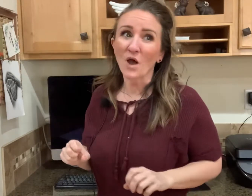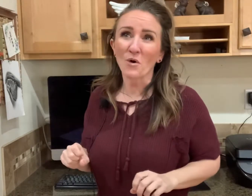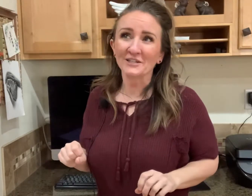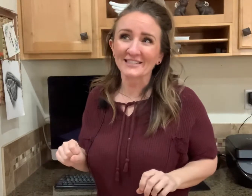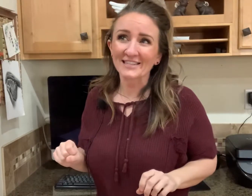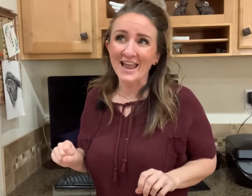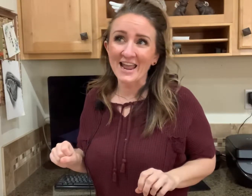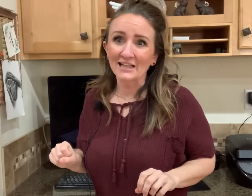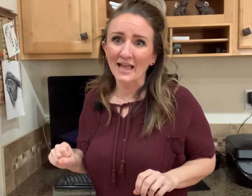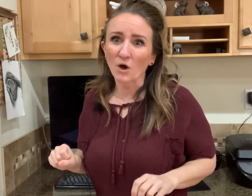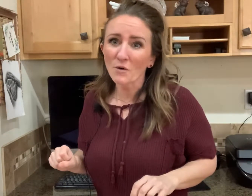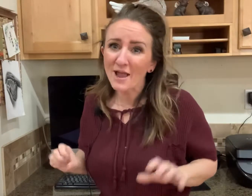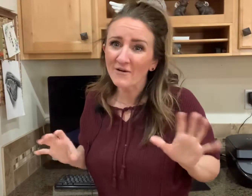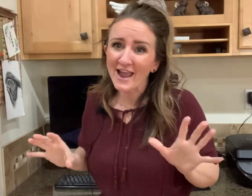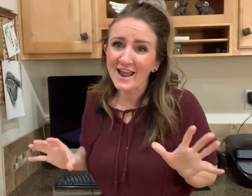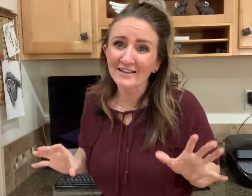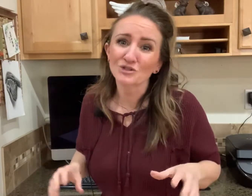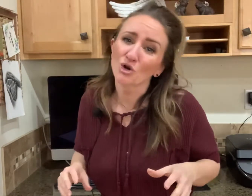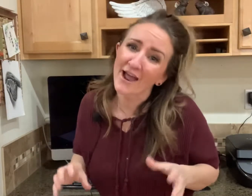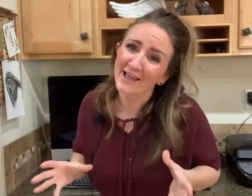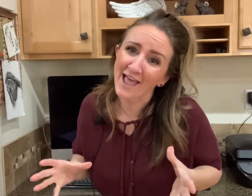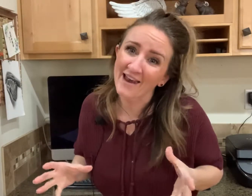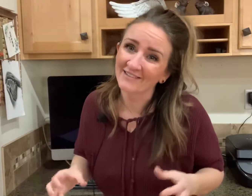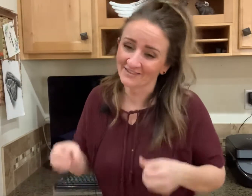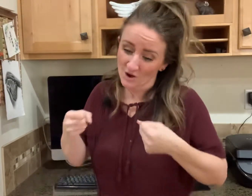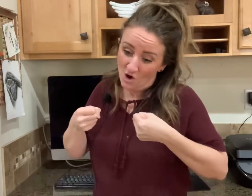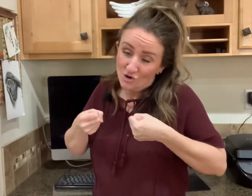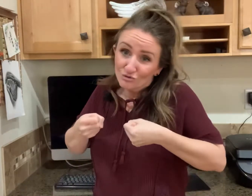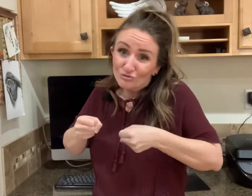wanted to say like, okay, try again.